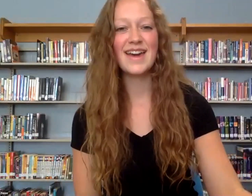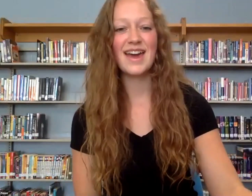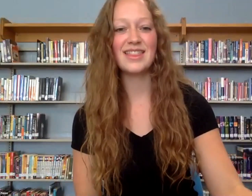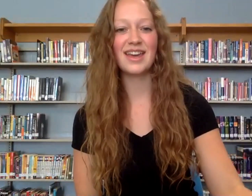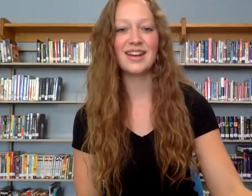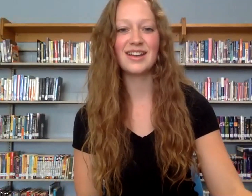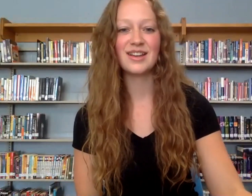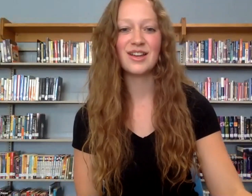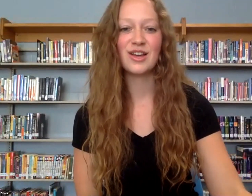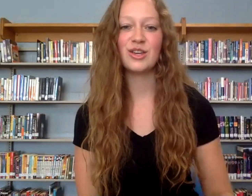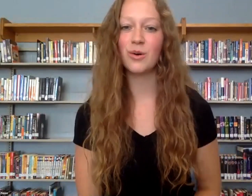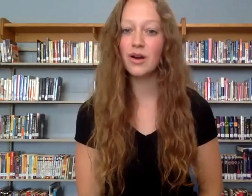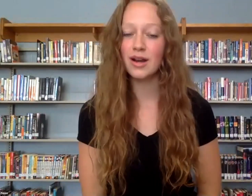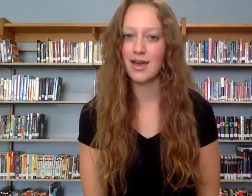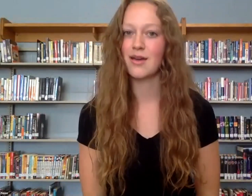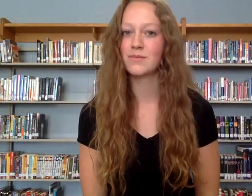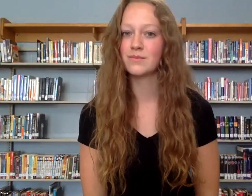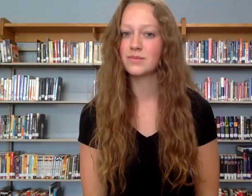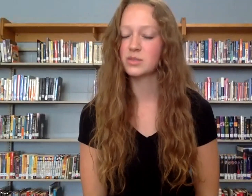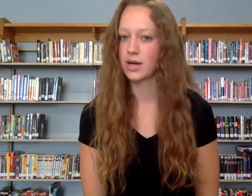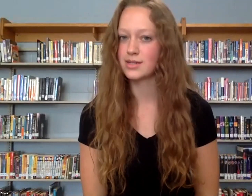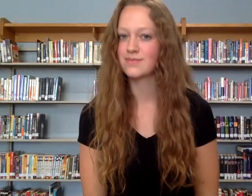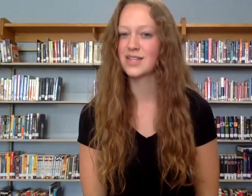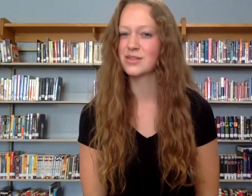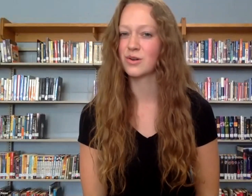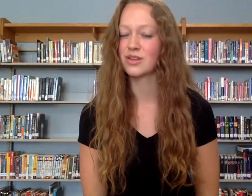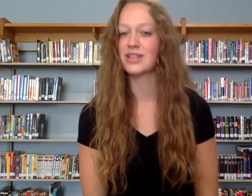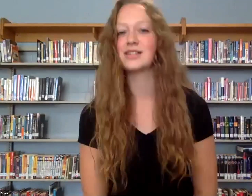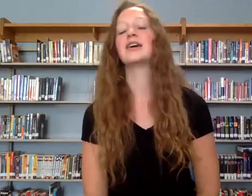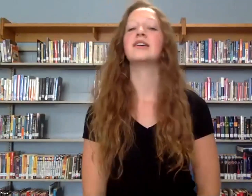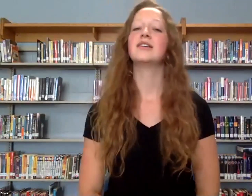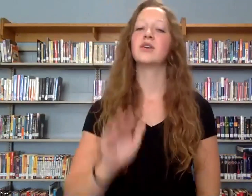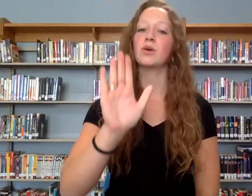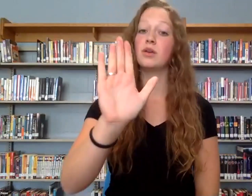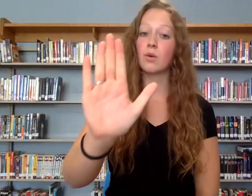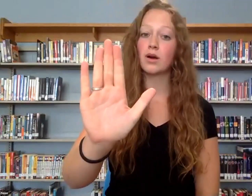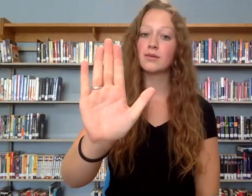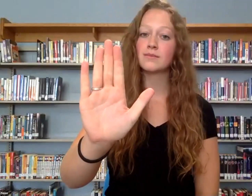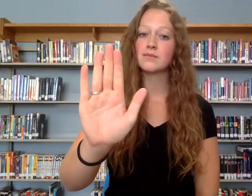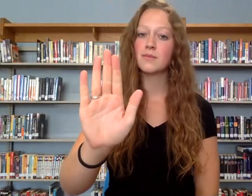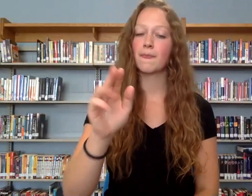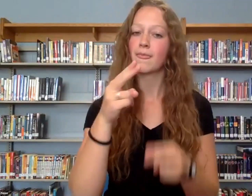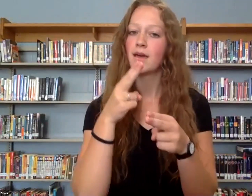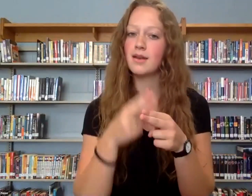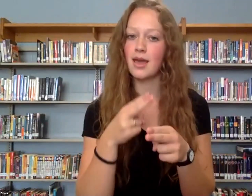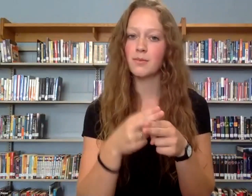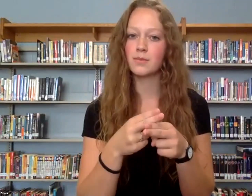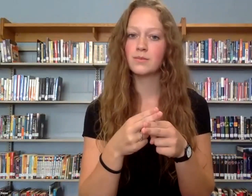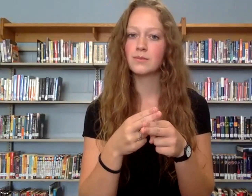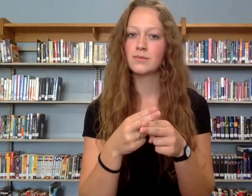and then your name is what? That's the order that they say it. So your name, and